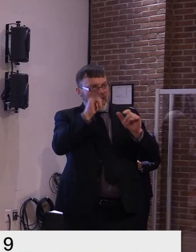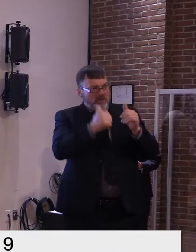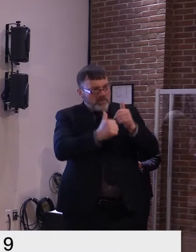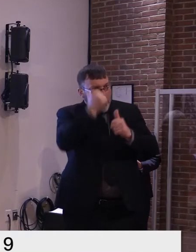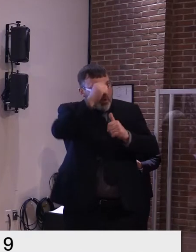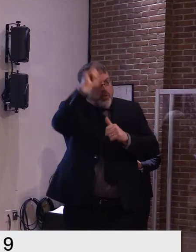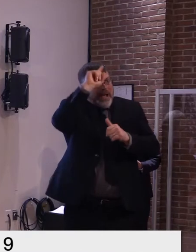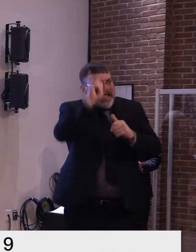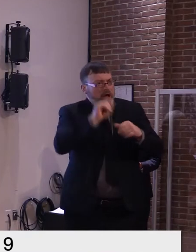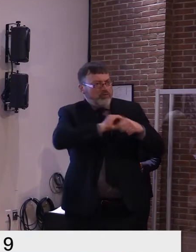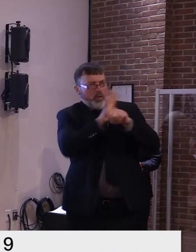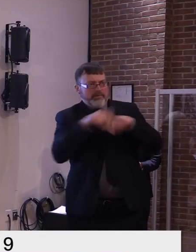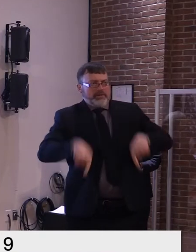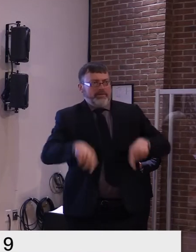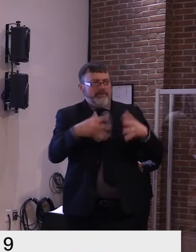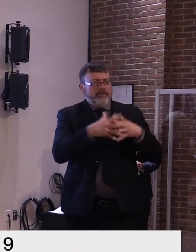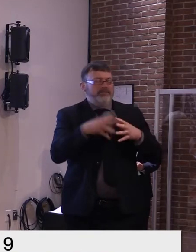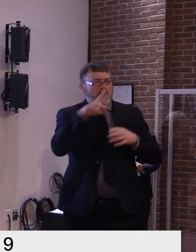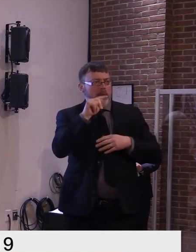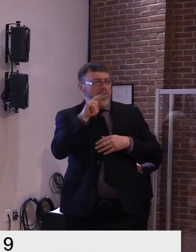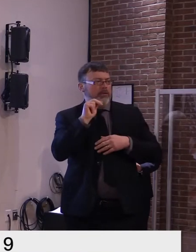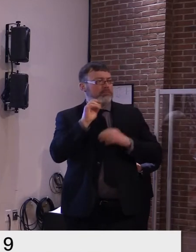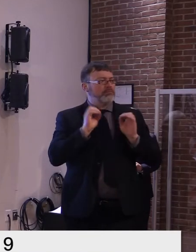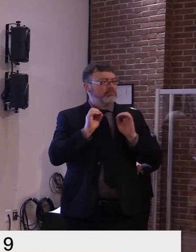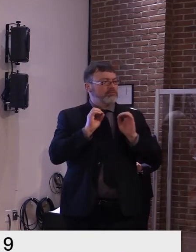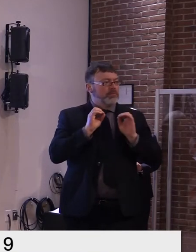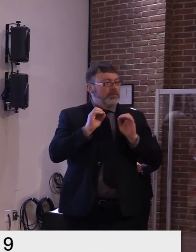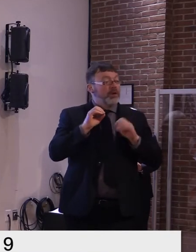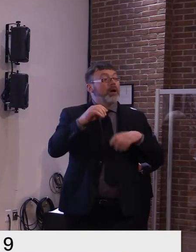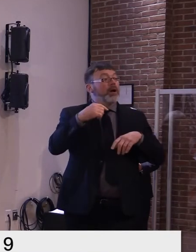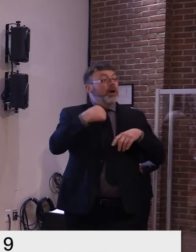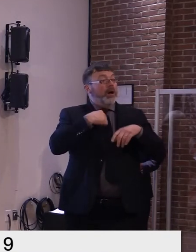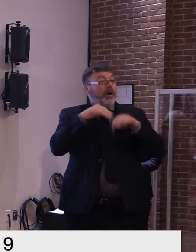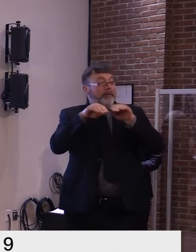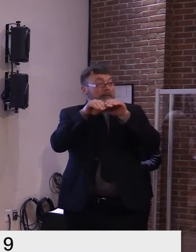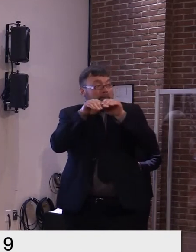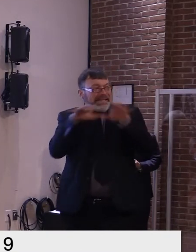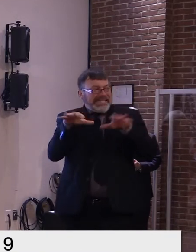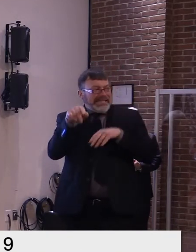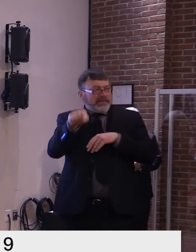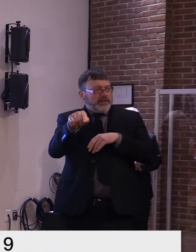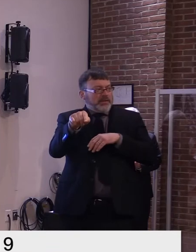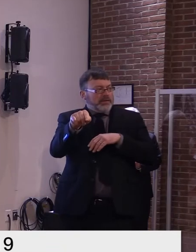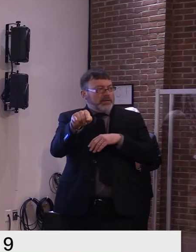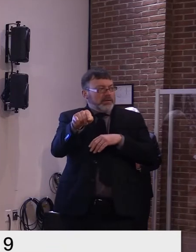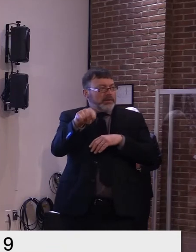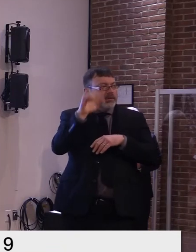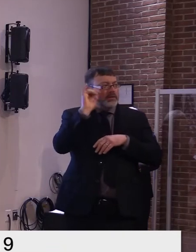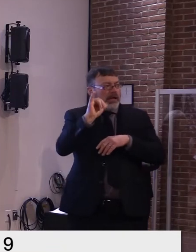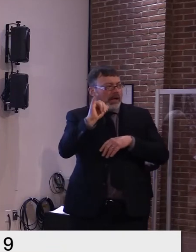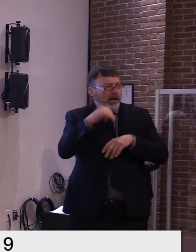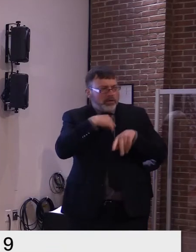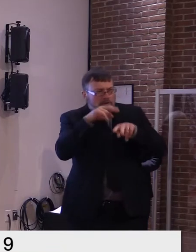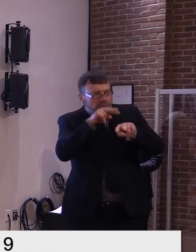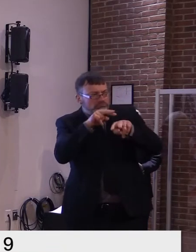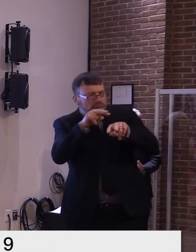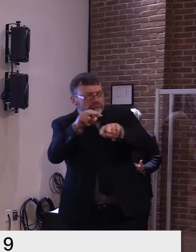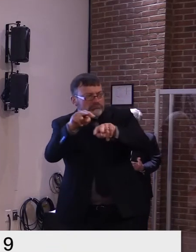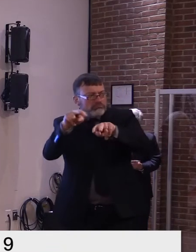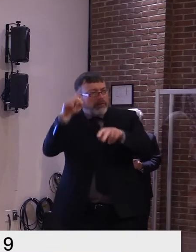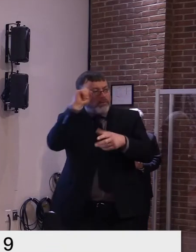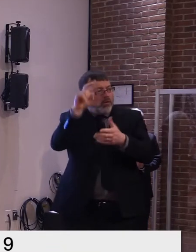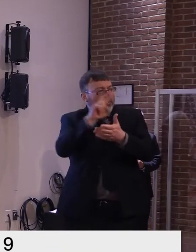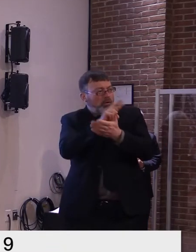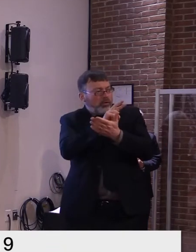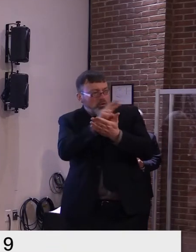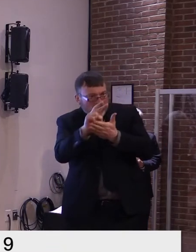follow an outbreak, we need to follow it for two incubation periods past the last case. So many of these facilities stay